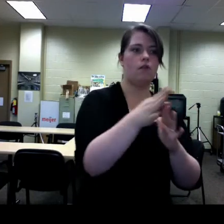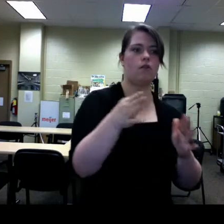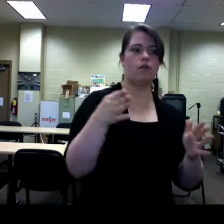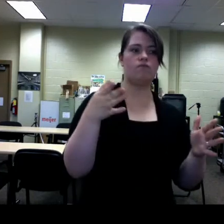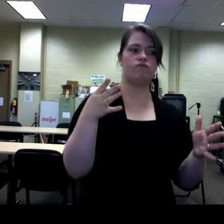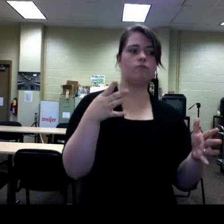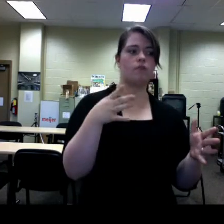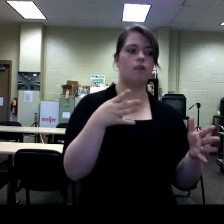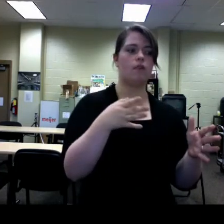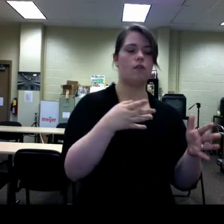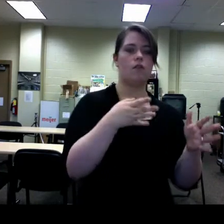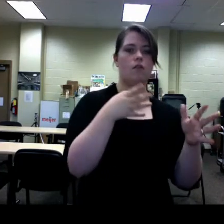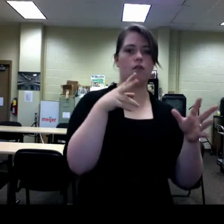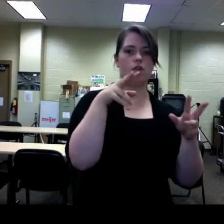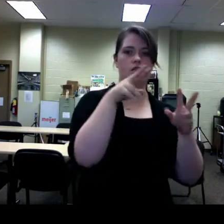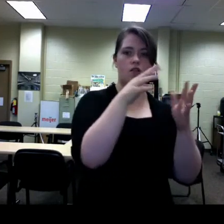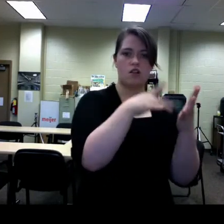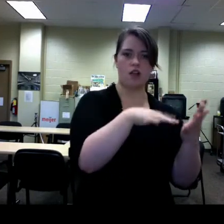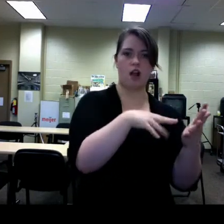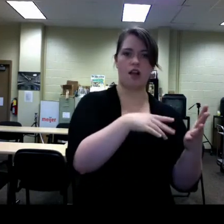loving relationships.